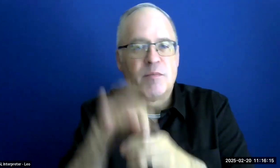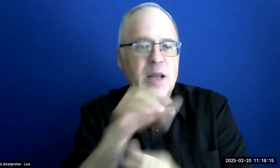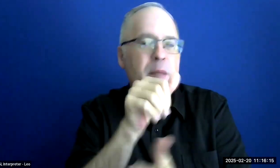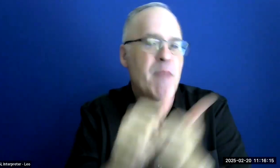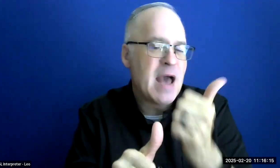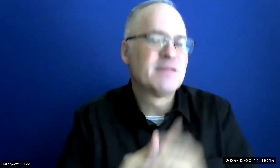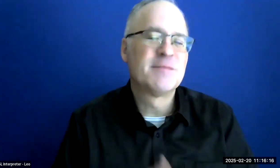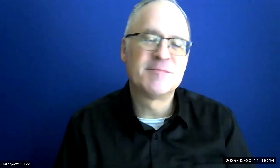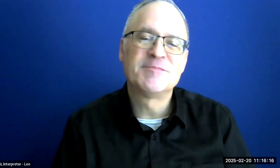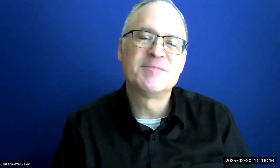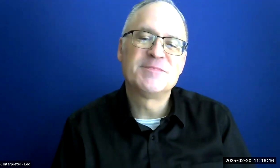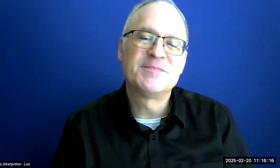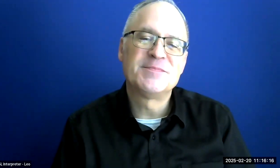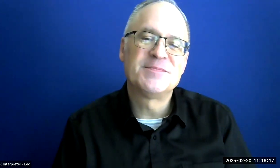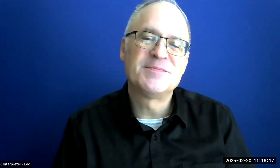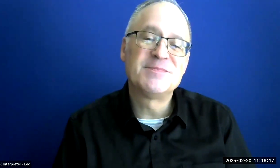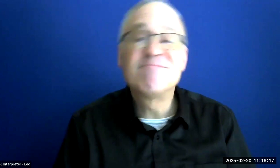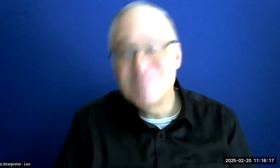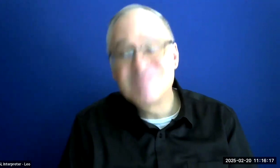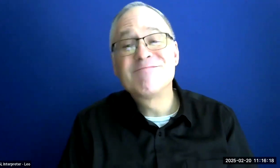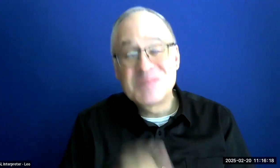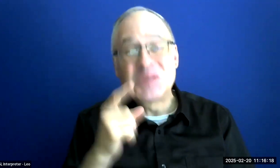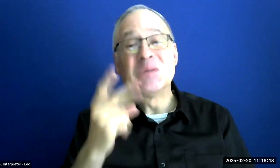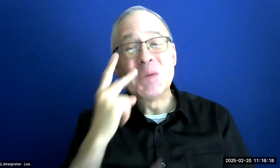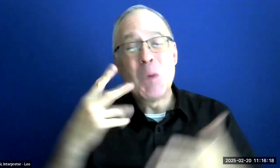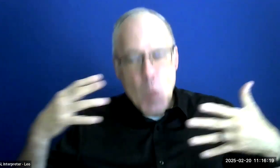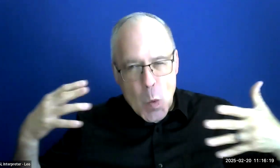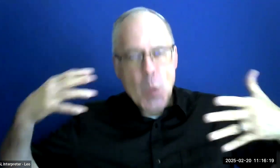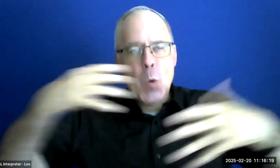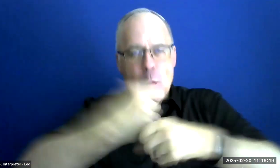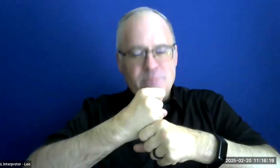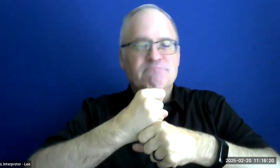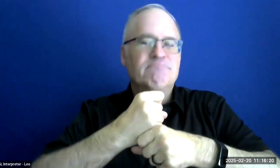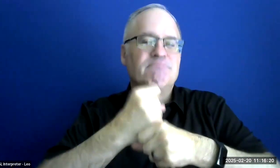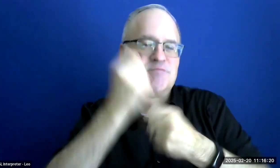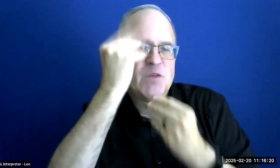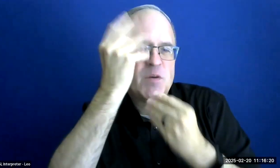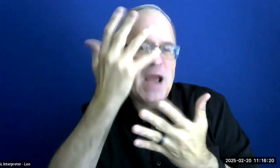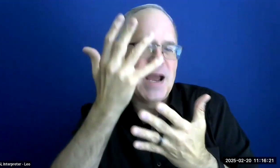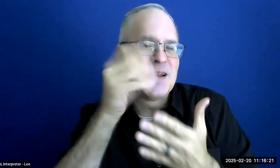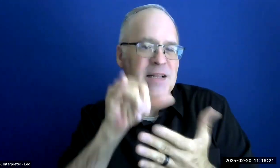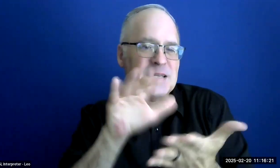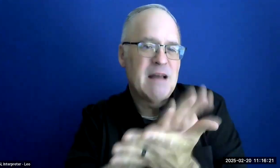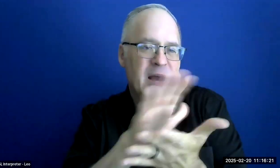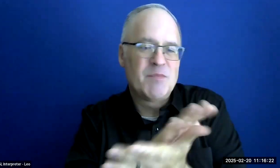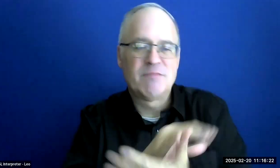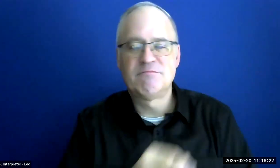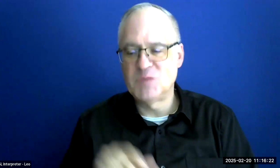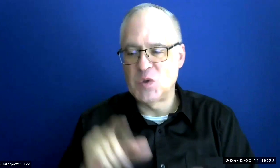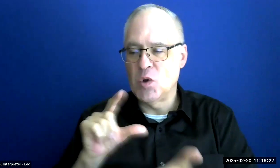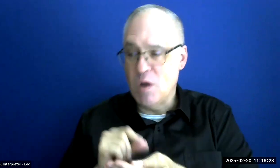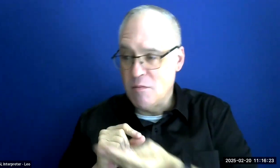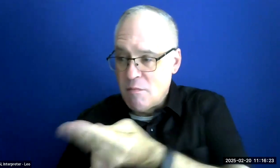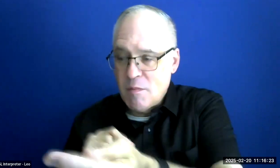As you can see, a lot of information is packed into this single-page document that could be used as a handout or as an